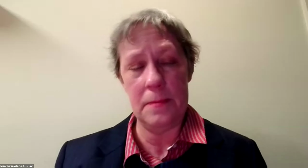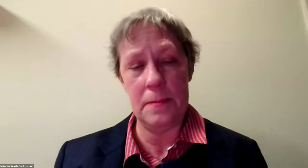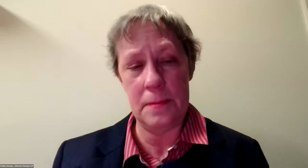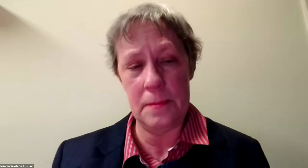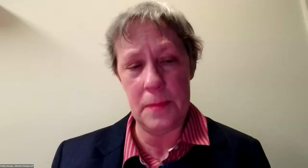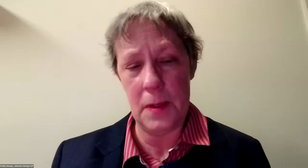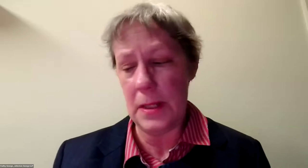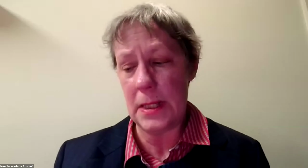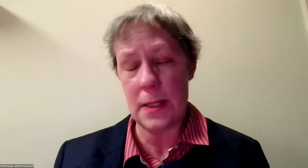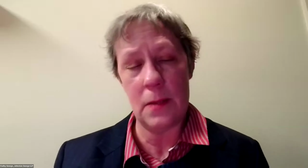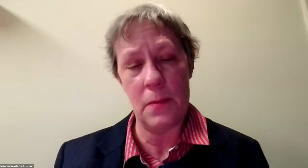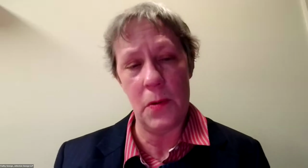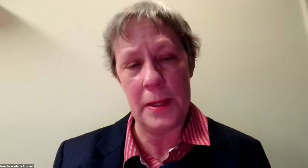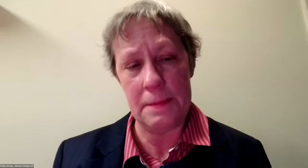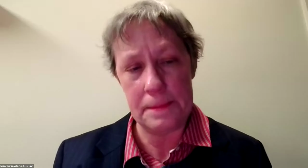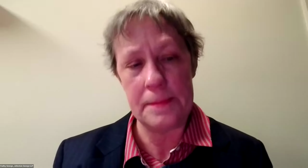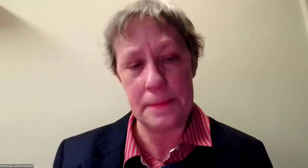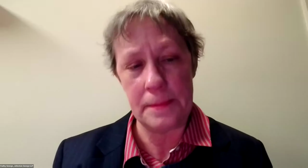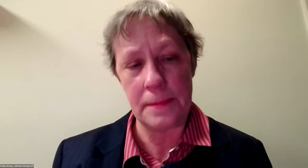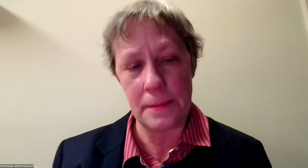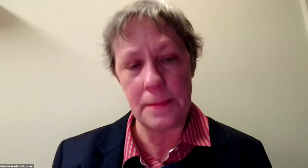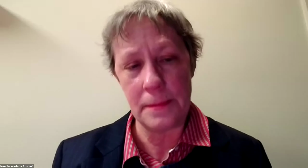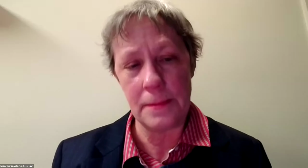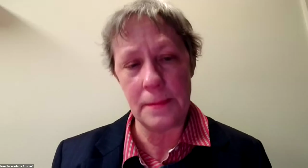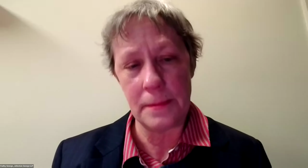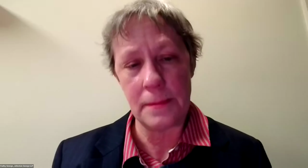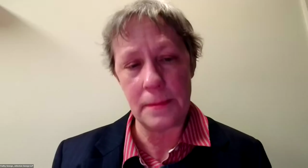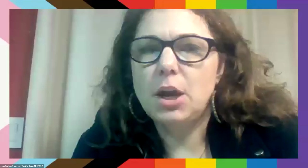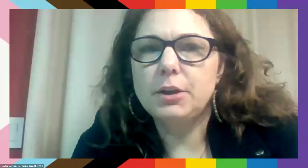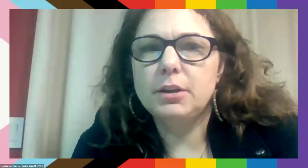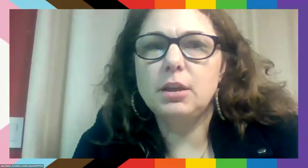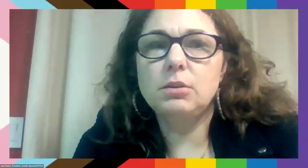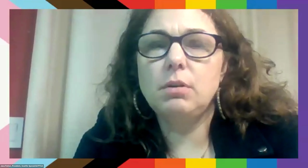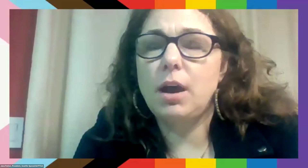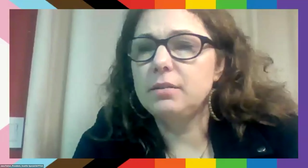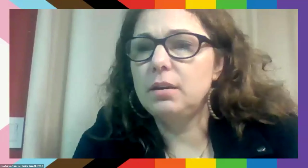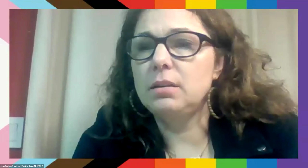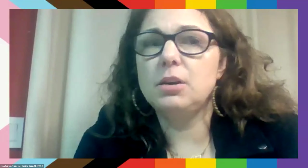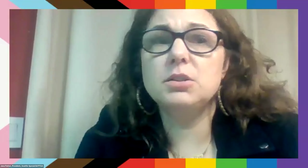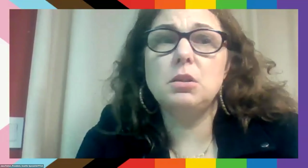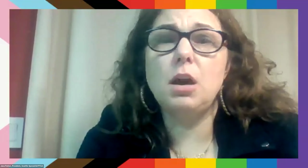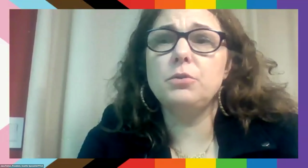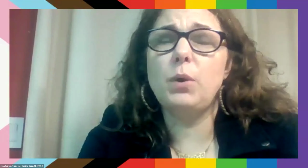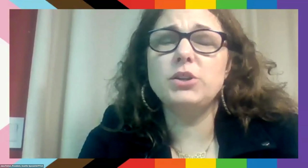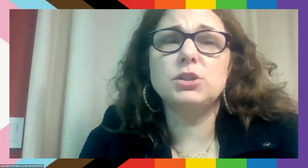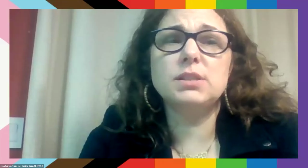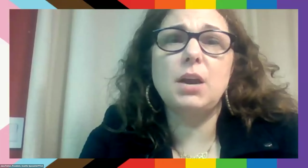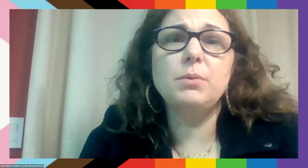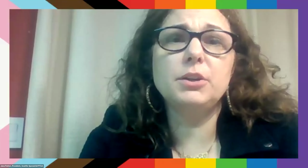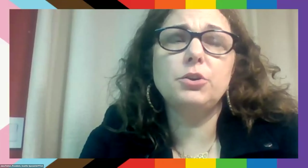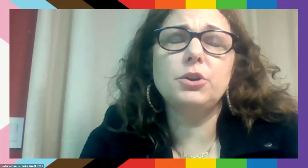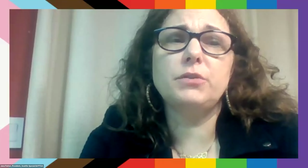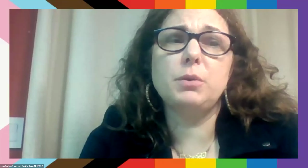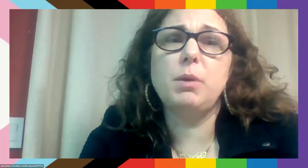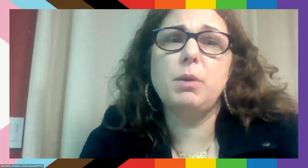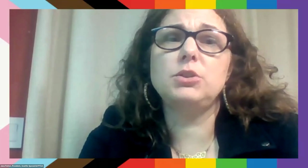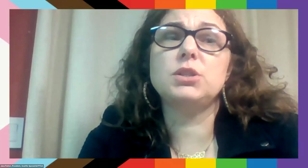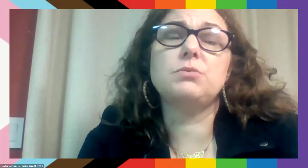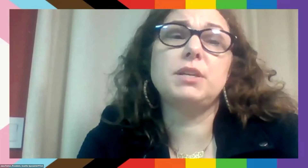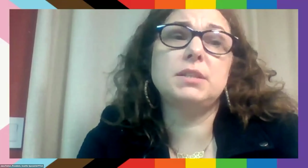my ideas at the moment. This is Yana. Thank you, Kathy. There's a lot of questions. I will